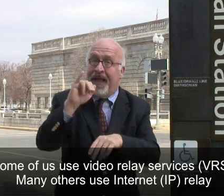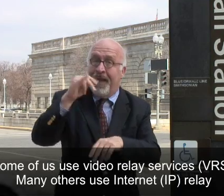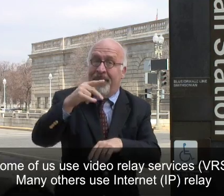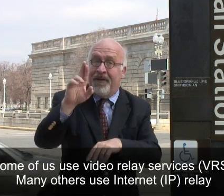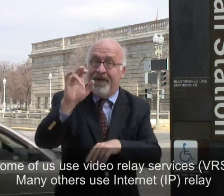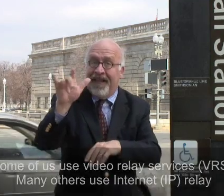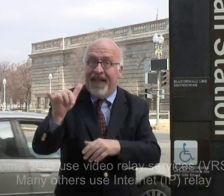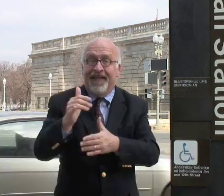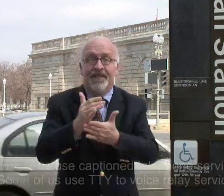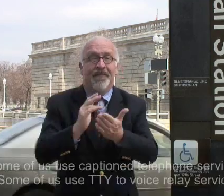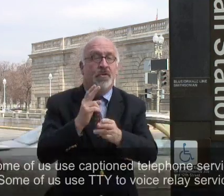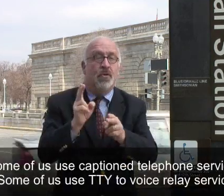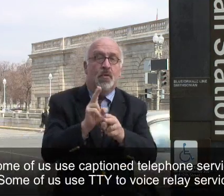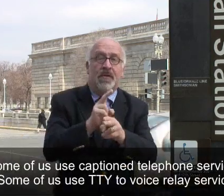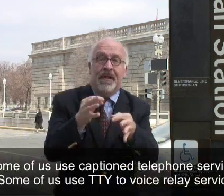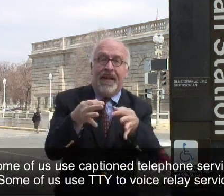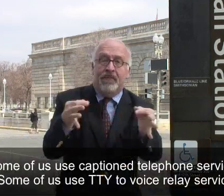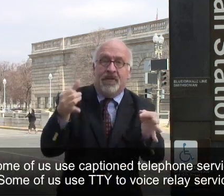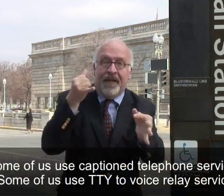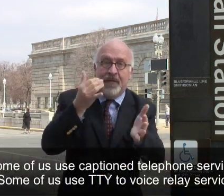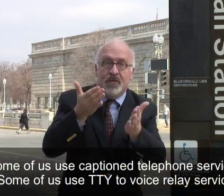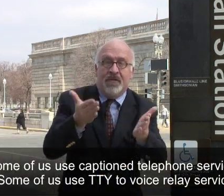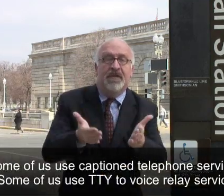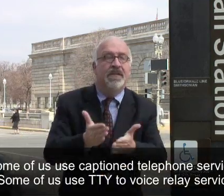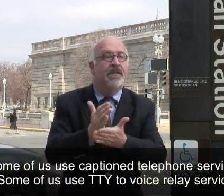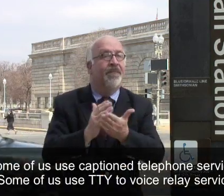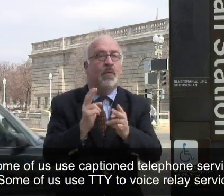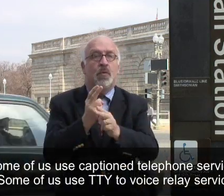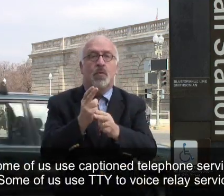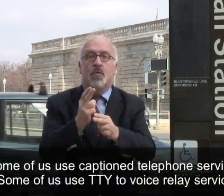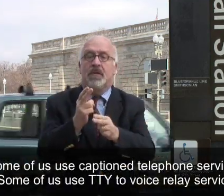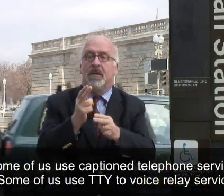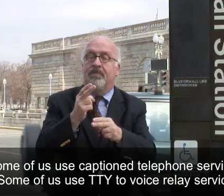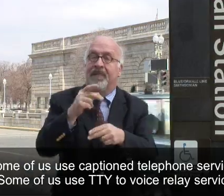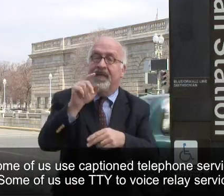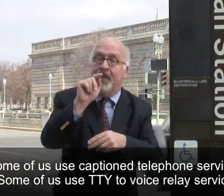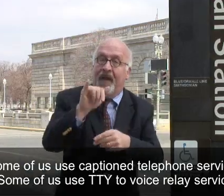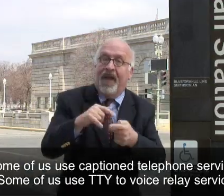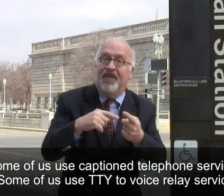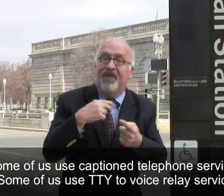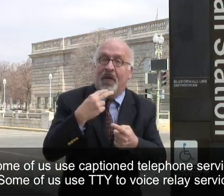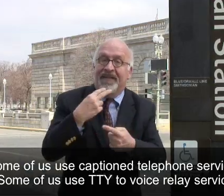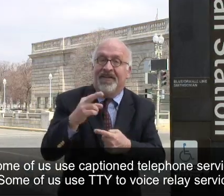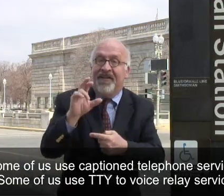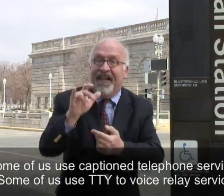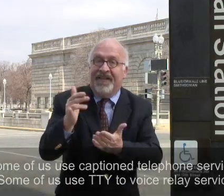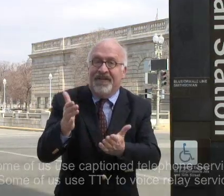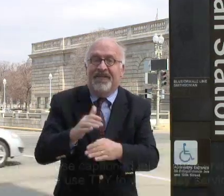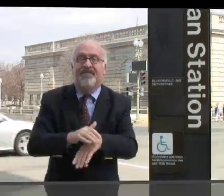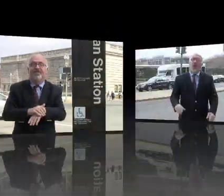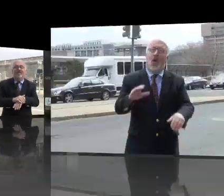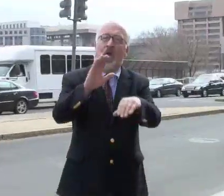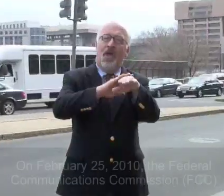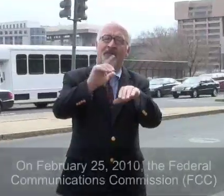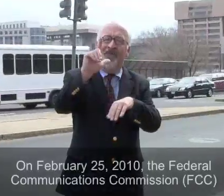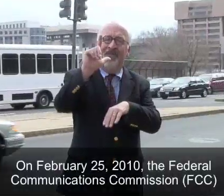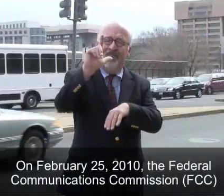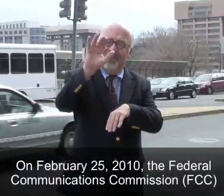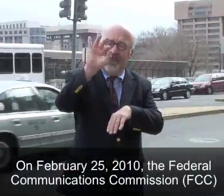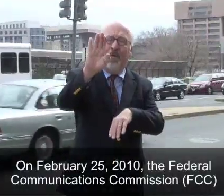relay, some of us use caption telephone service, some of us use TDI to voice relay service. On